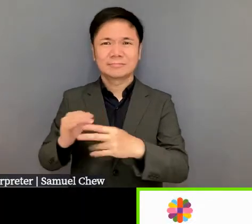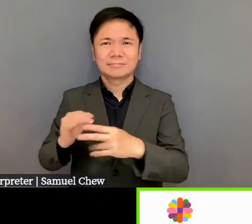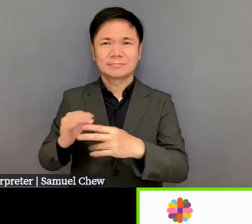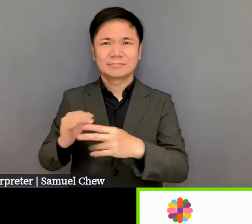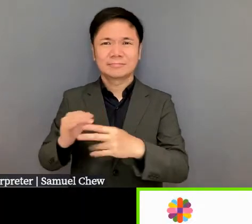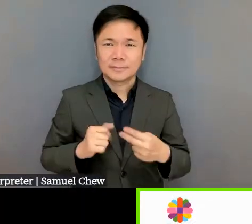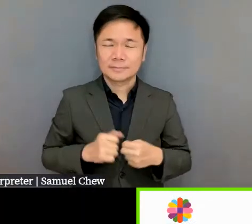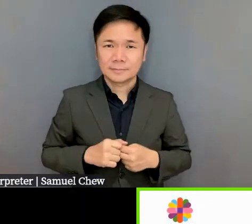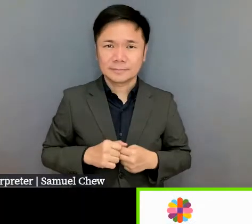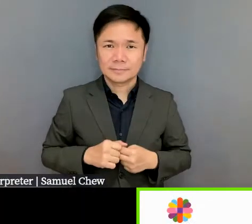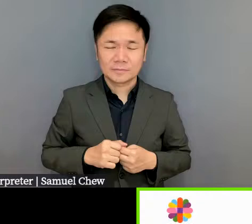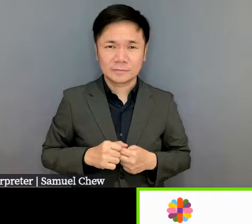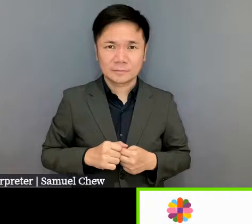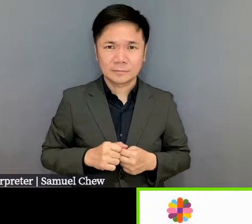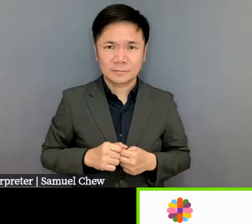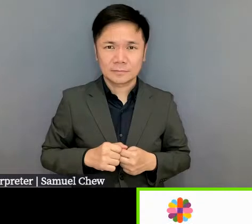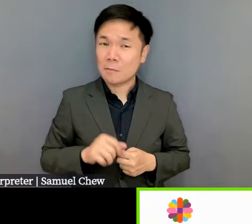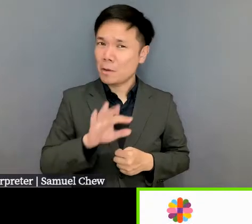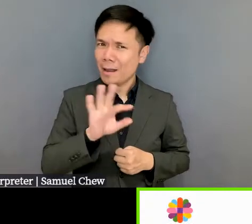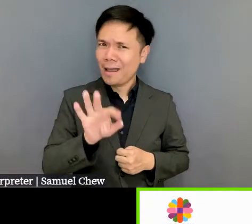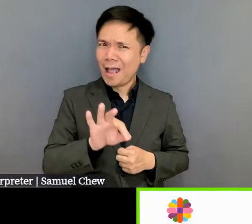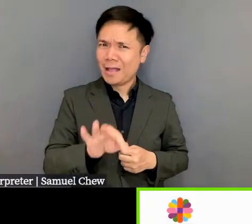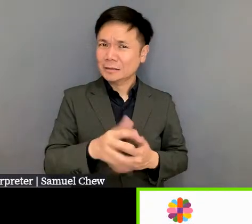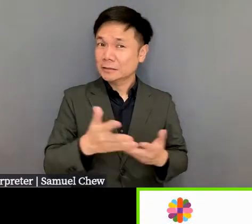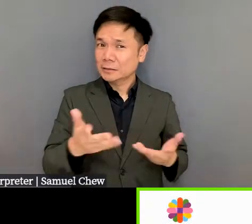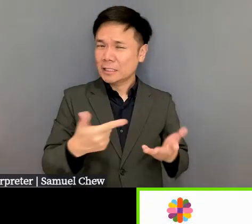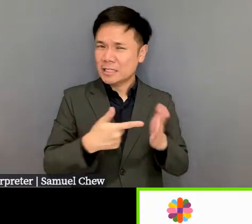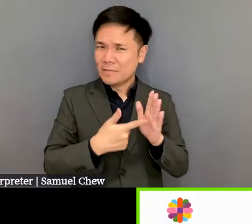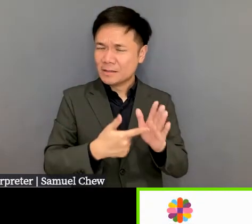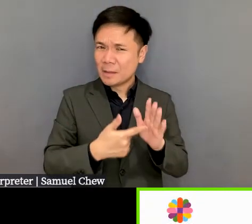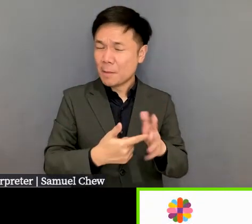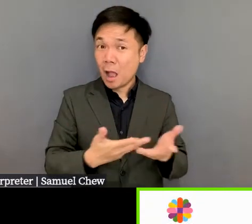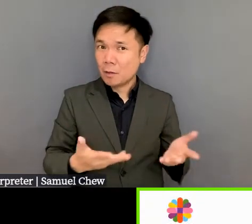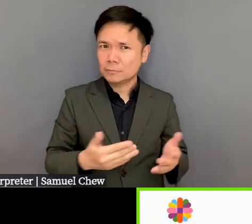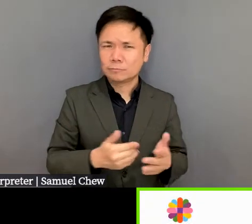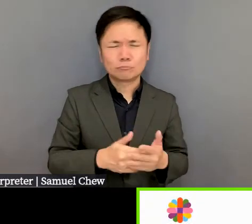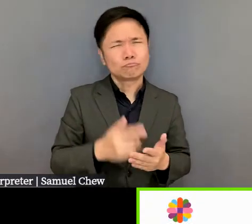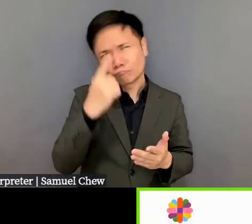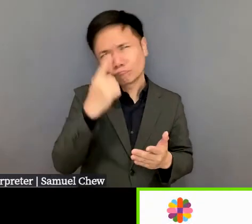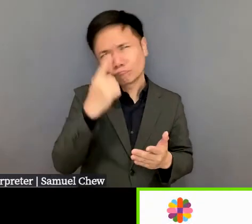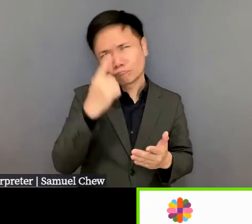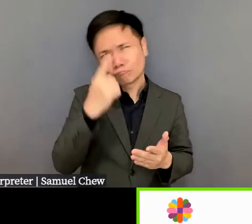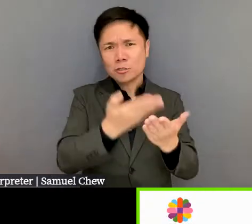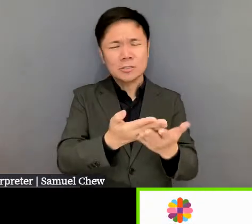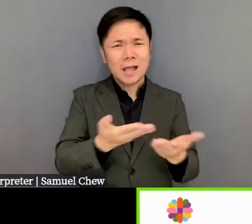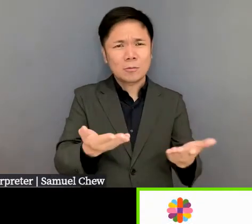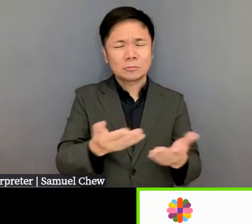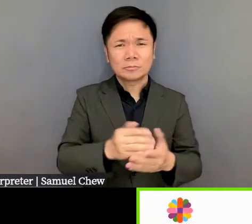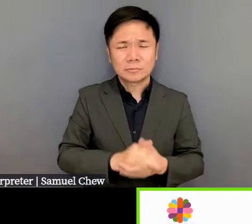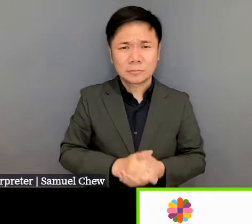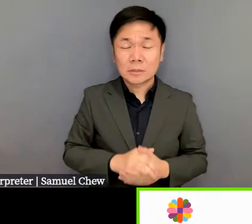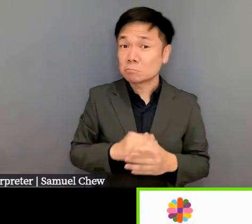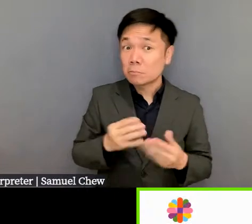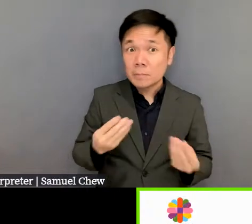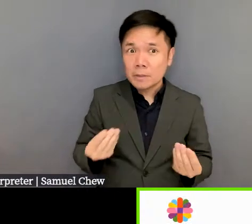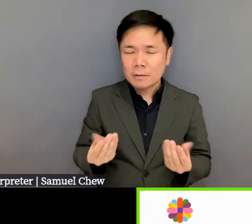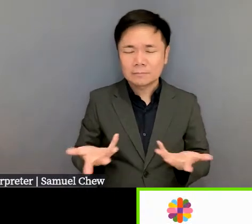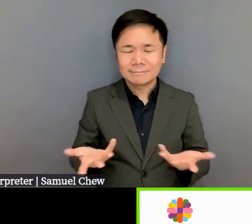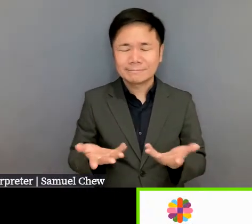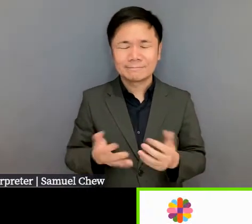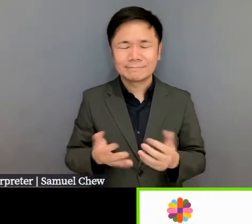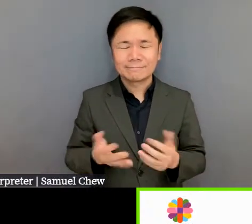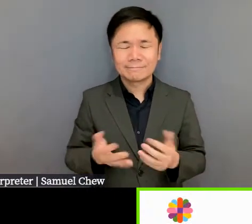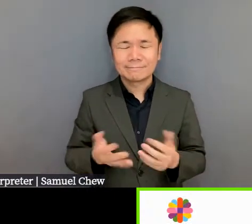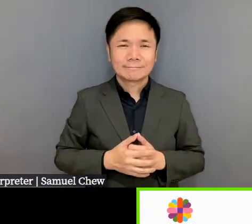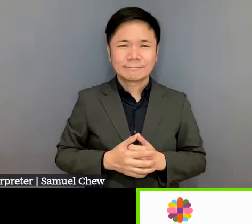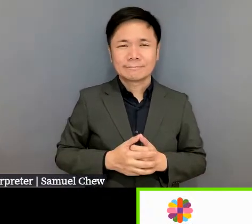I'm wondering if you can give us any examples or recommendations for how to advocate